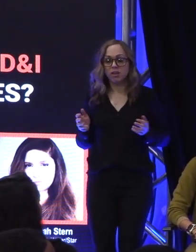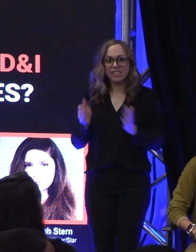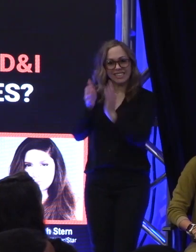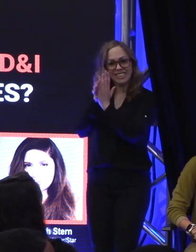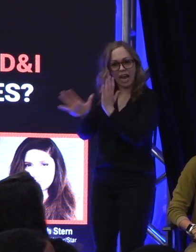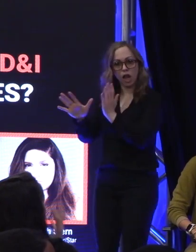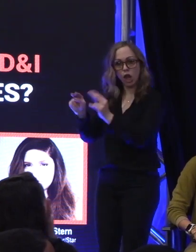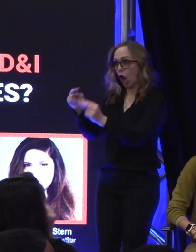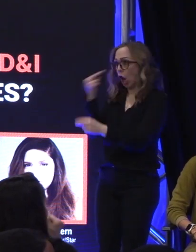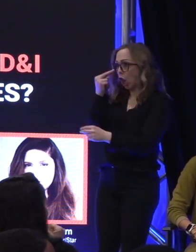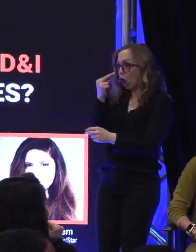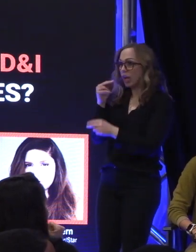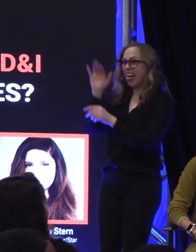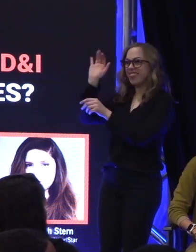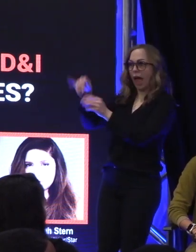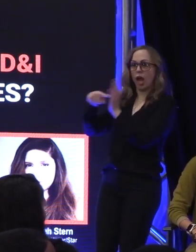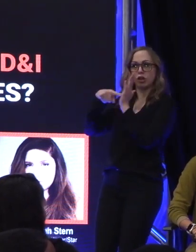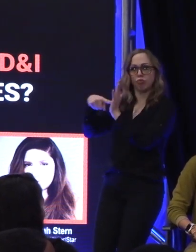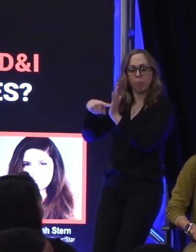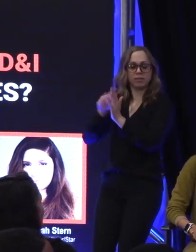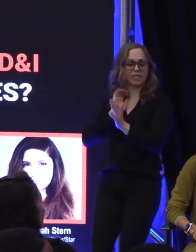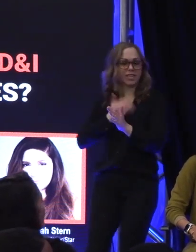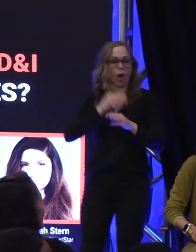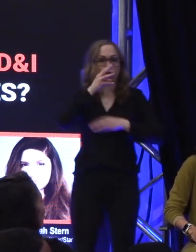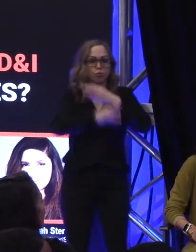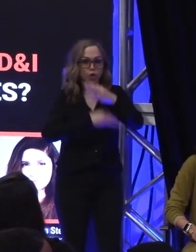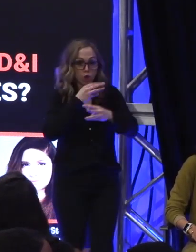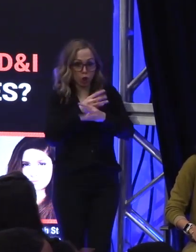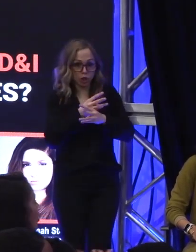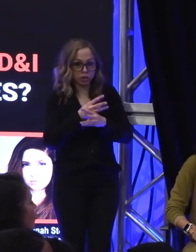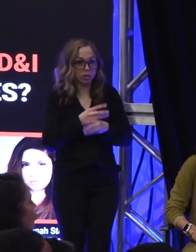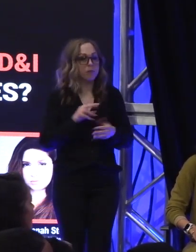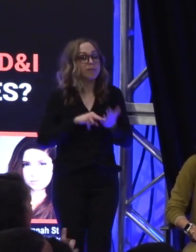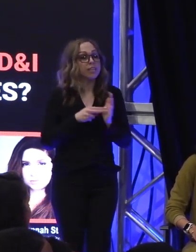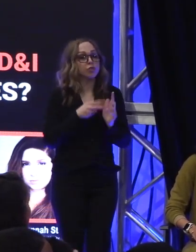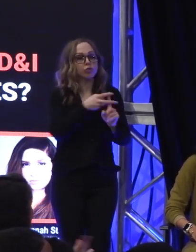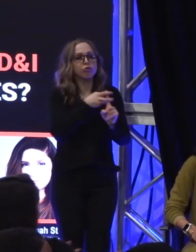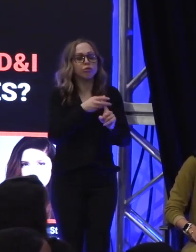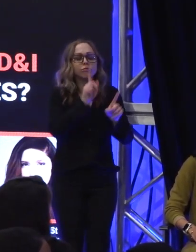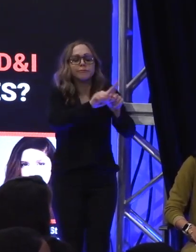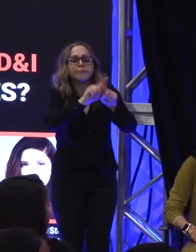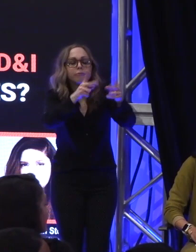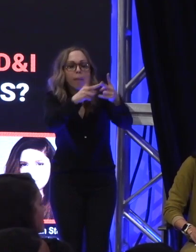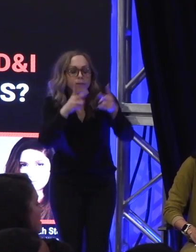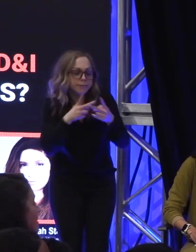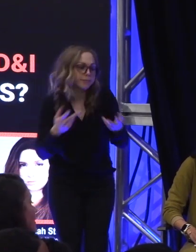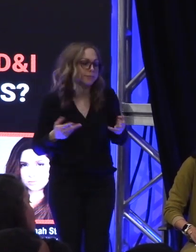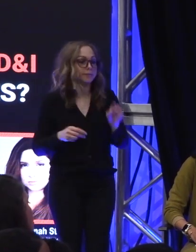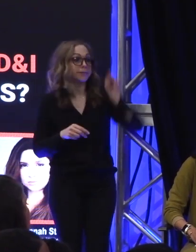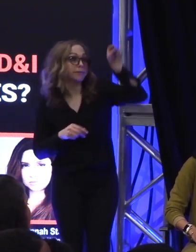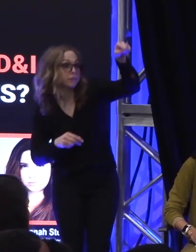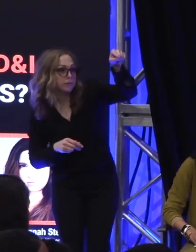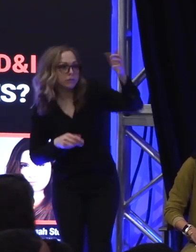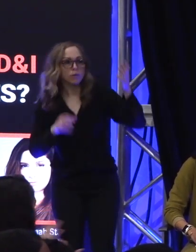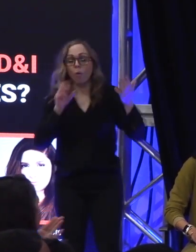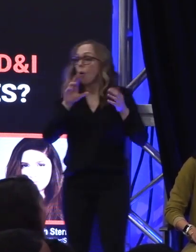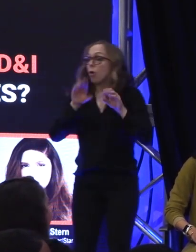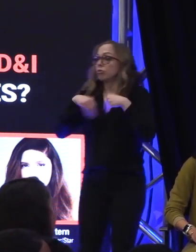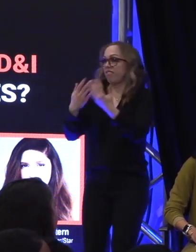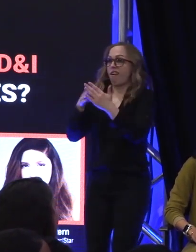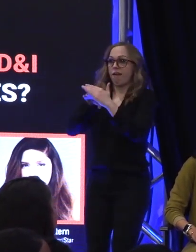talent that represents the world we live in, right? Whether it is you're recruiting in different places, you're providing